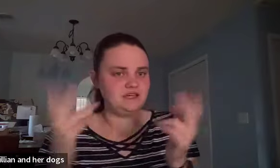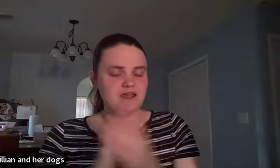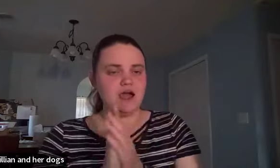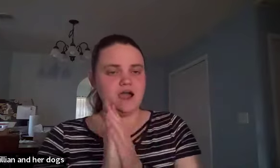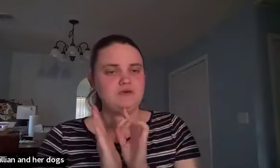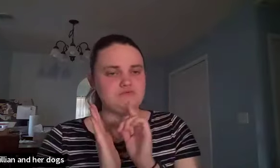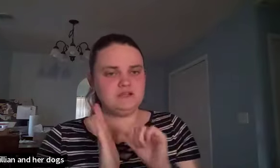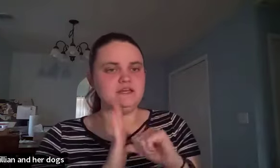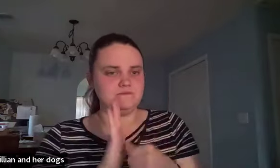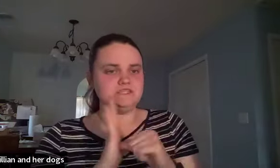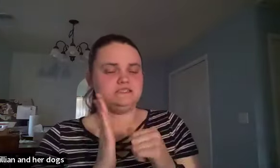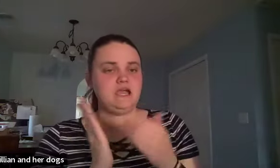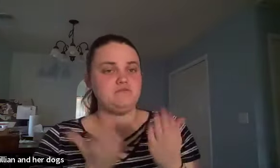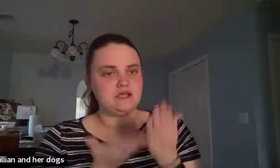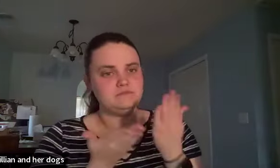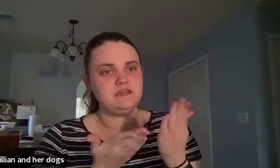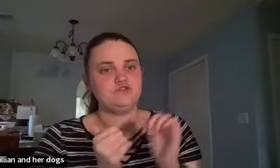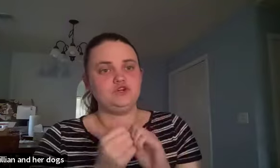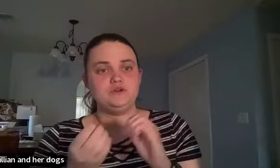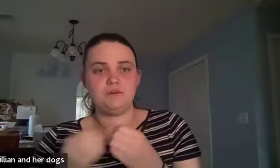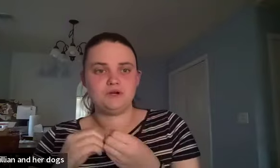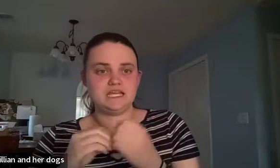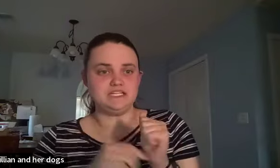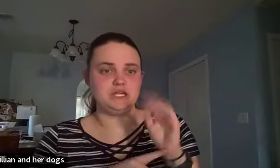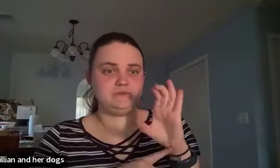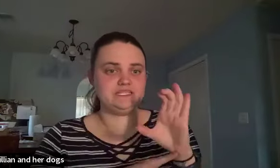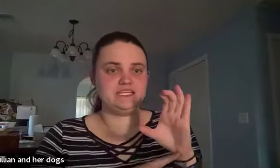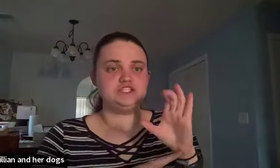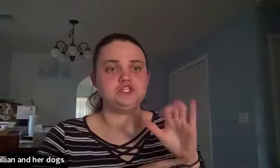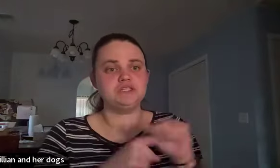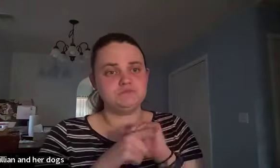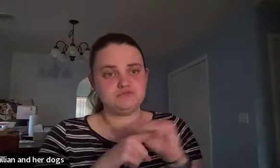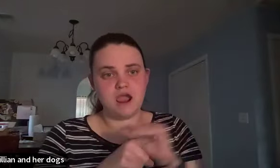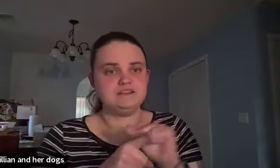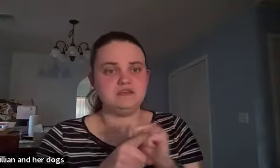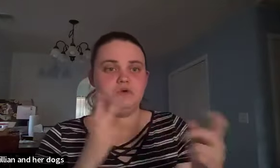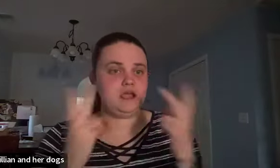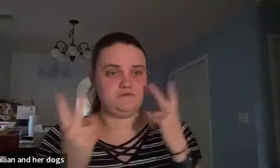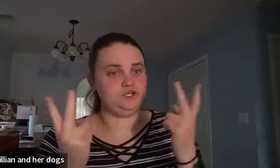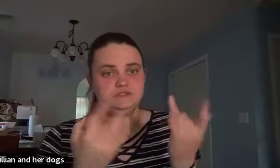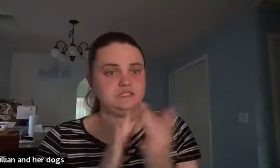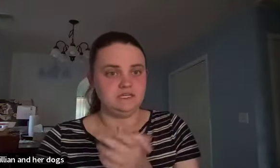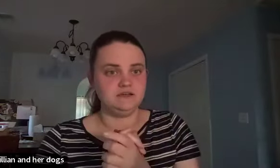see. I really emphasize, like, I recommend for your numbers and your ABCs, just practicing whatever you see.